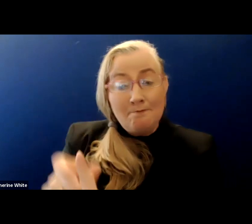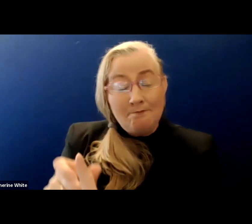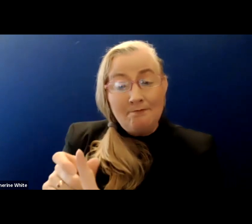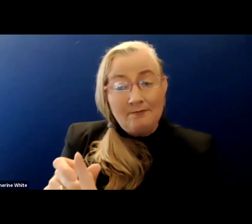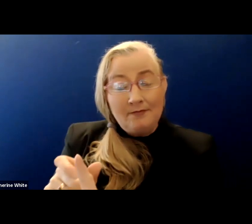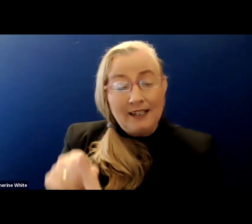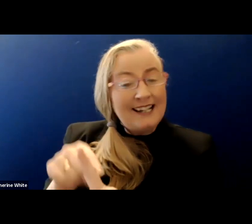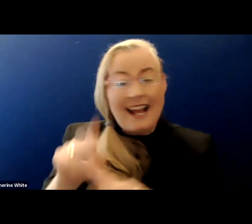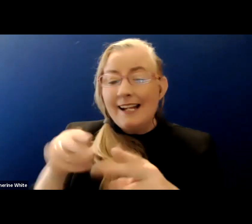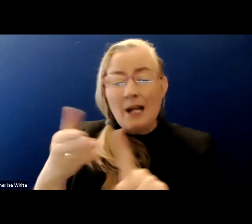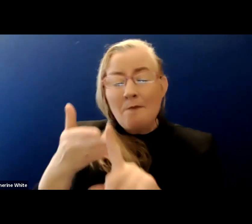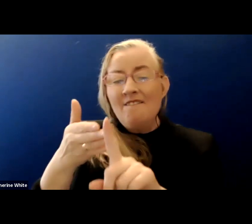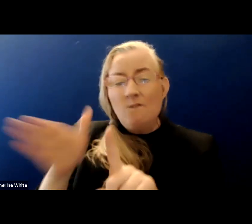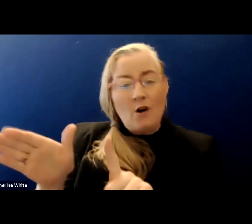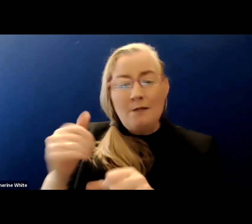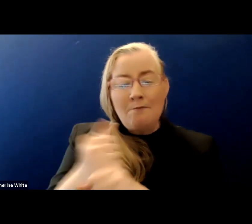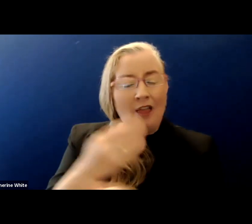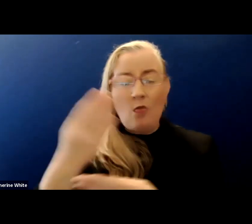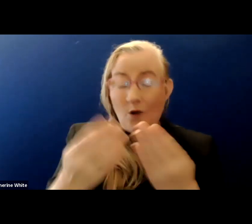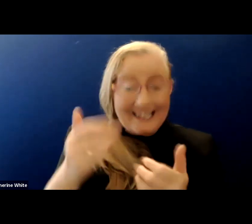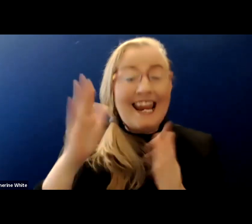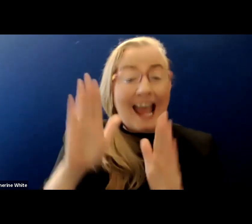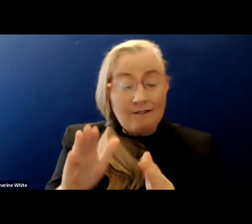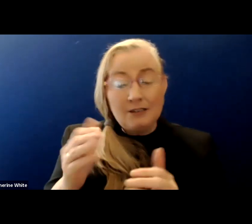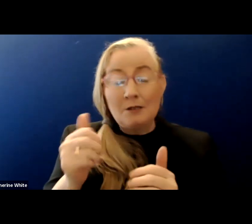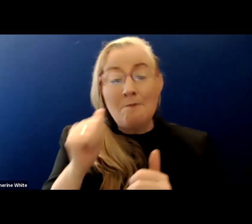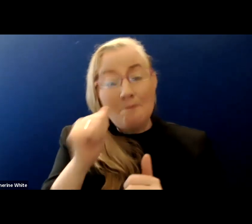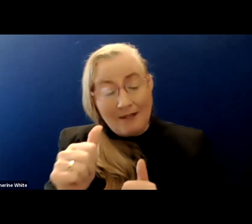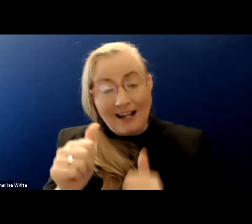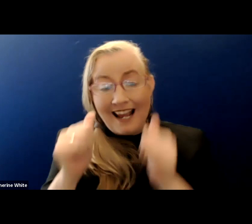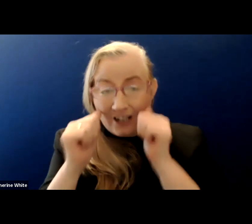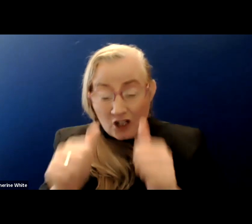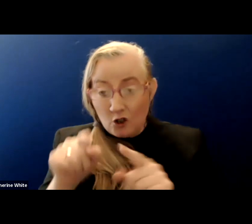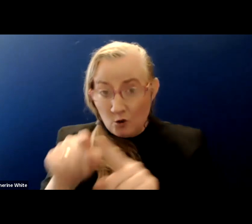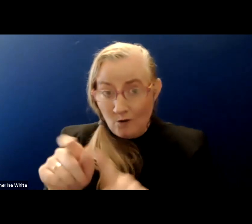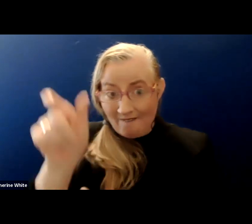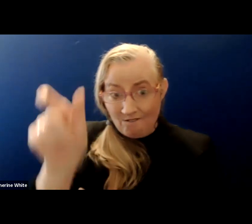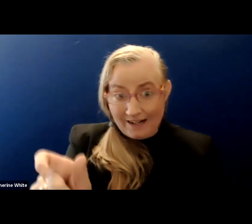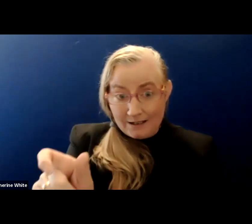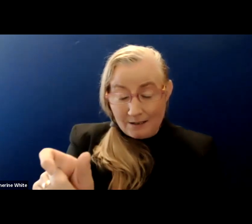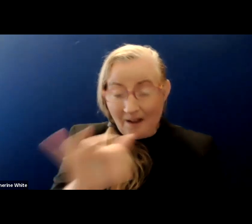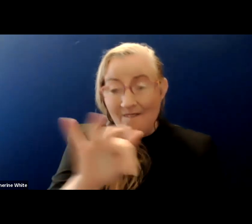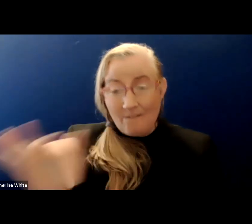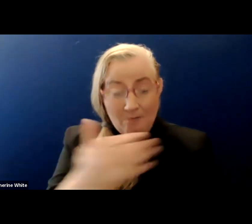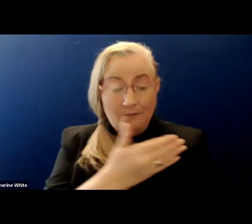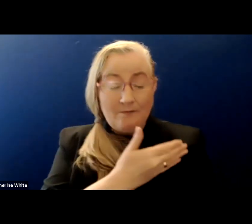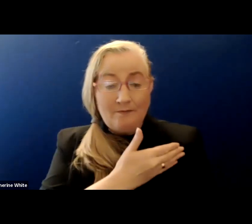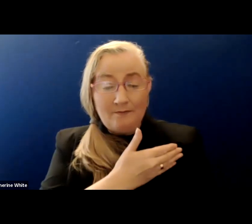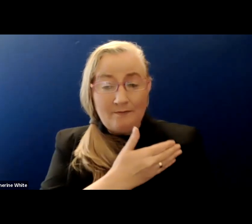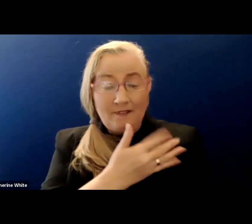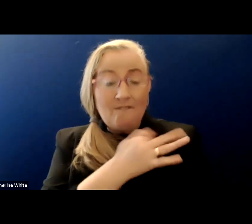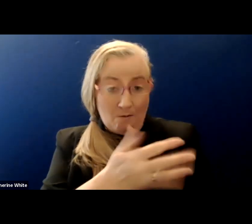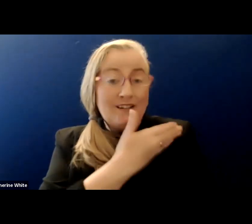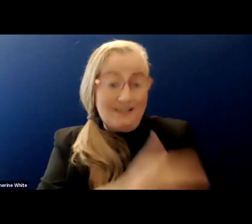can't be avoided by the court or by the prosecutor as well. They have to pay attention to the interests of the victims from the very, very